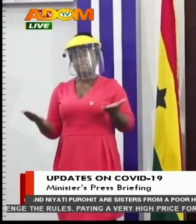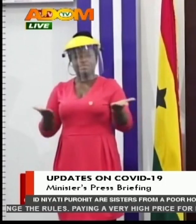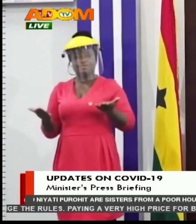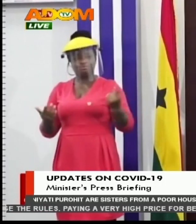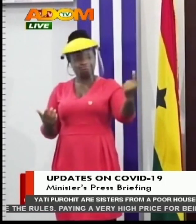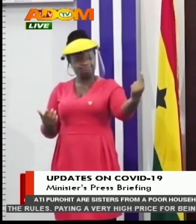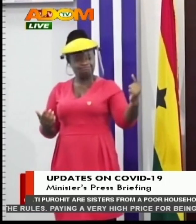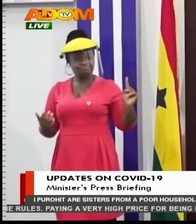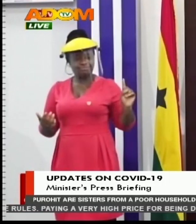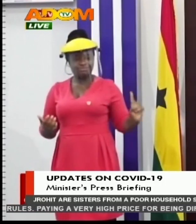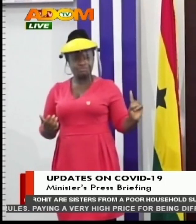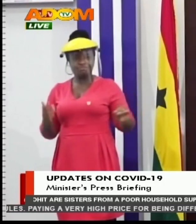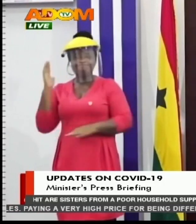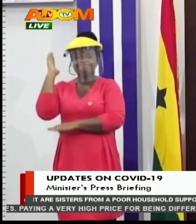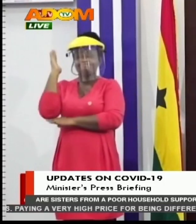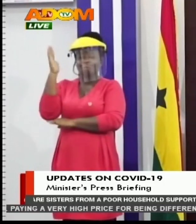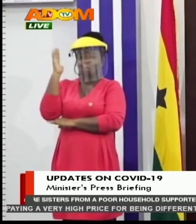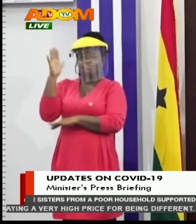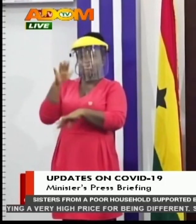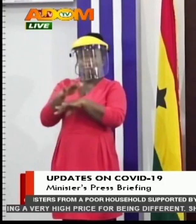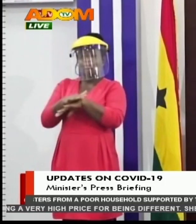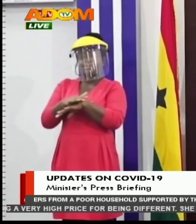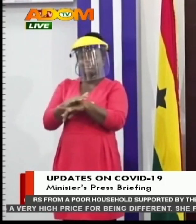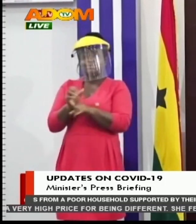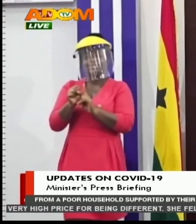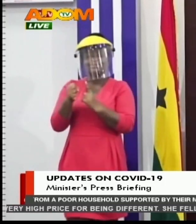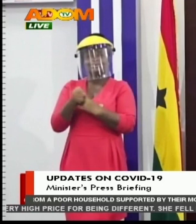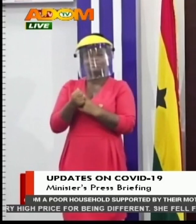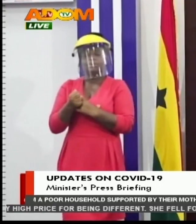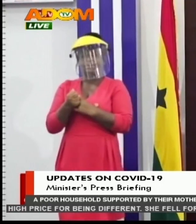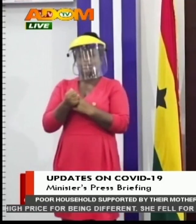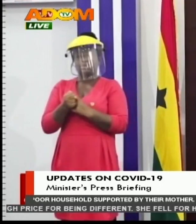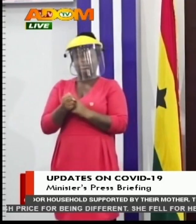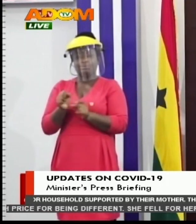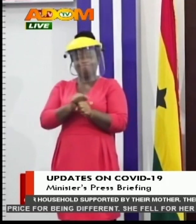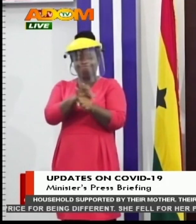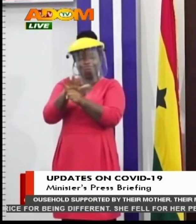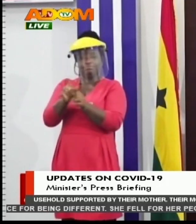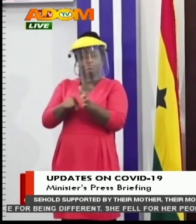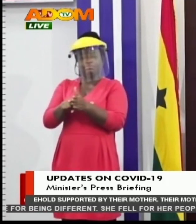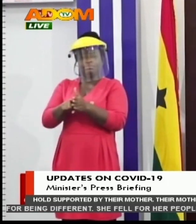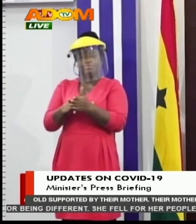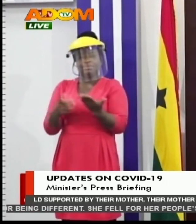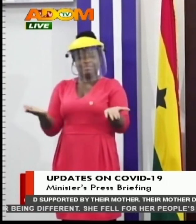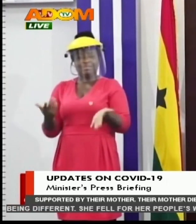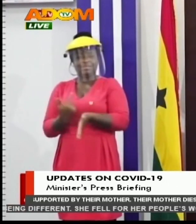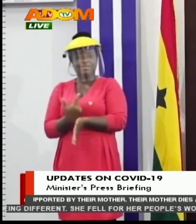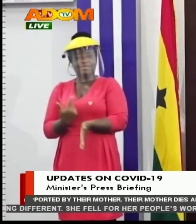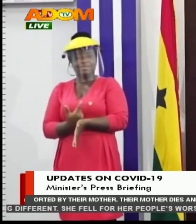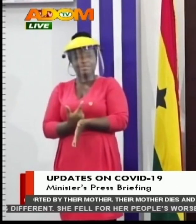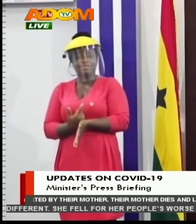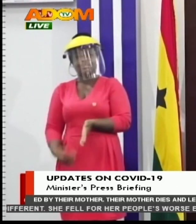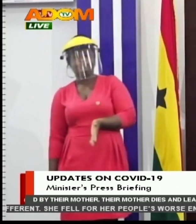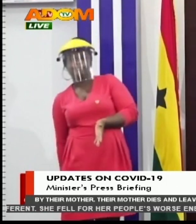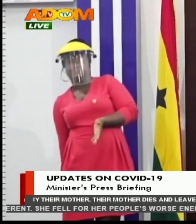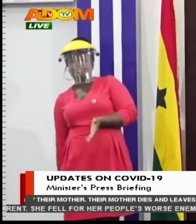today's first brief on the situation of COVID outbreak in Ghana, and also give us some